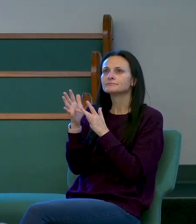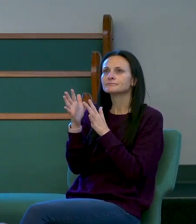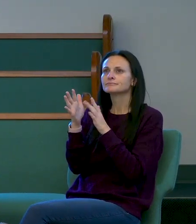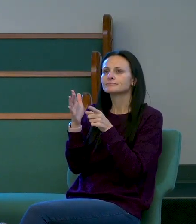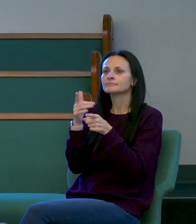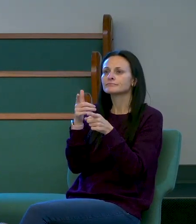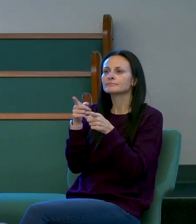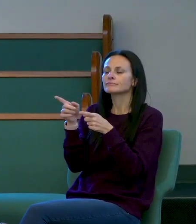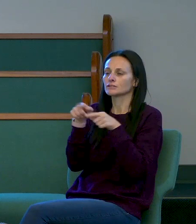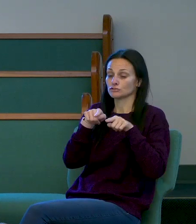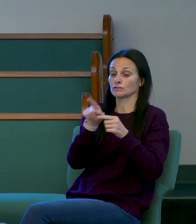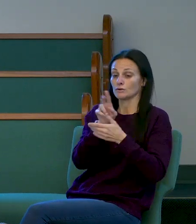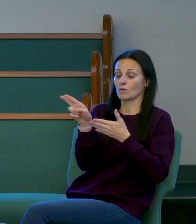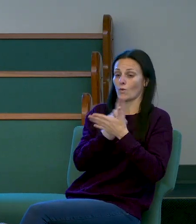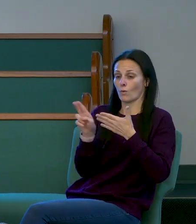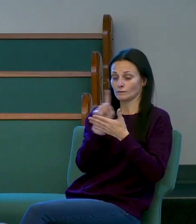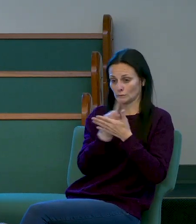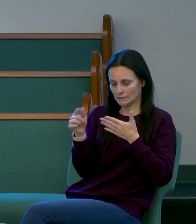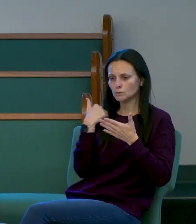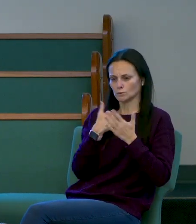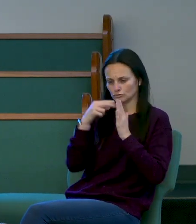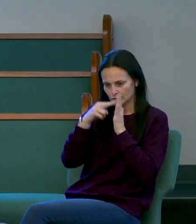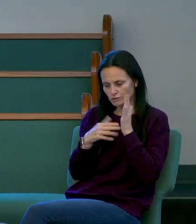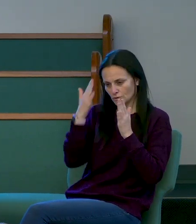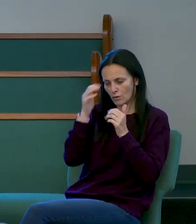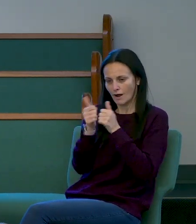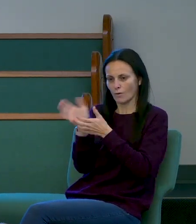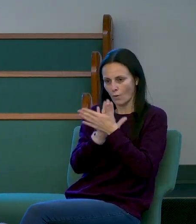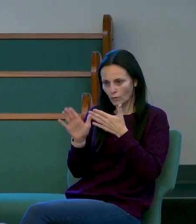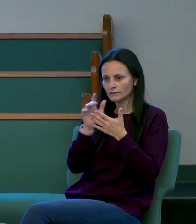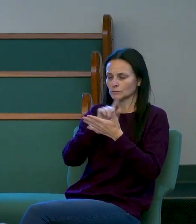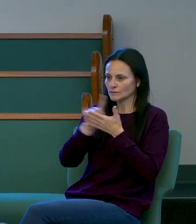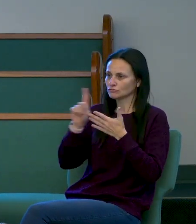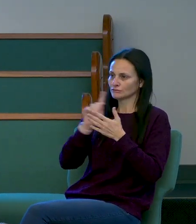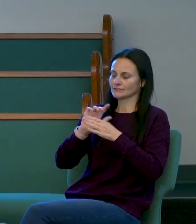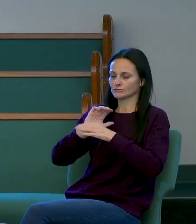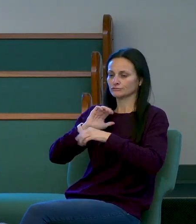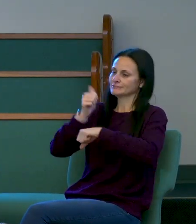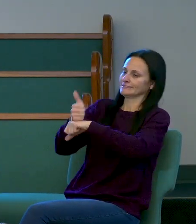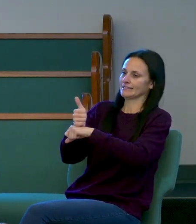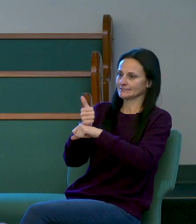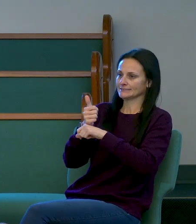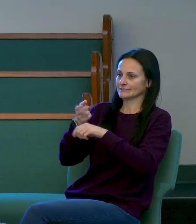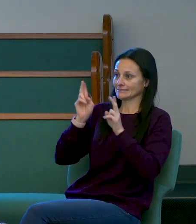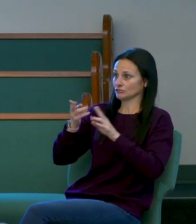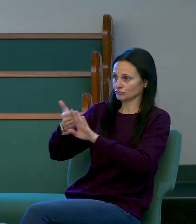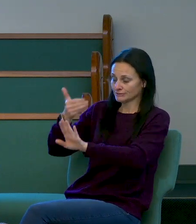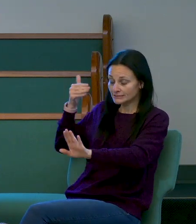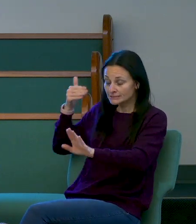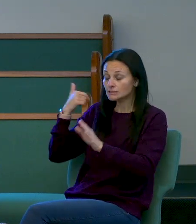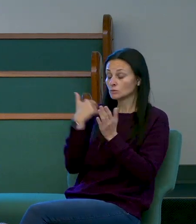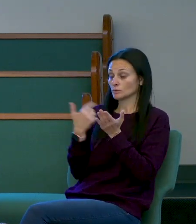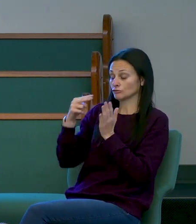in Holy Week. We read it to know how Holy Week resets human history. And we read it now as